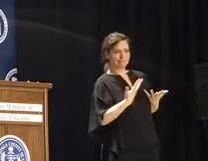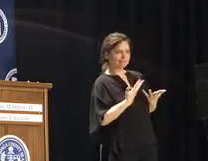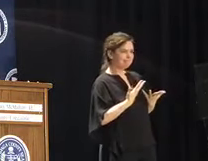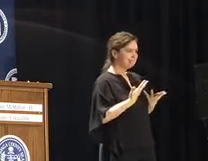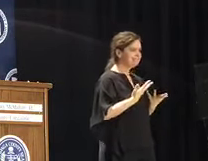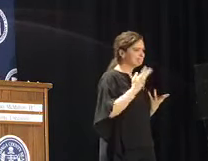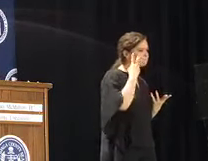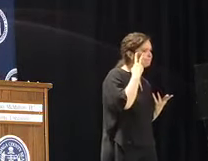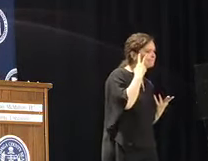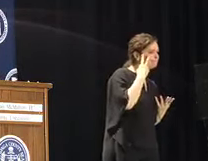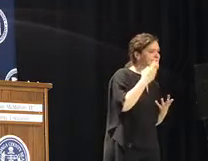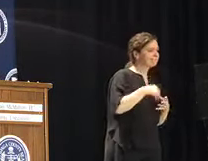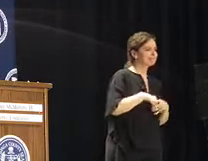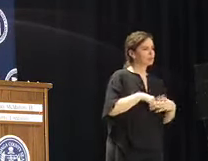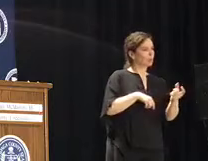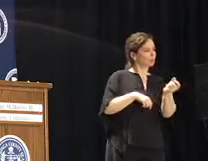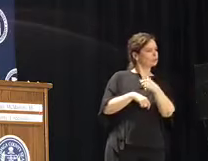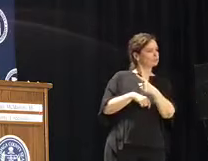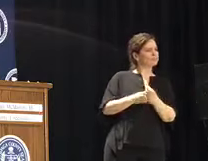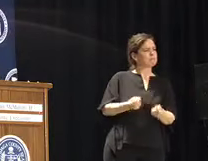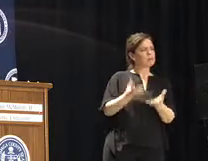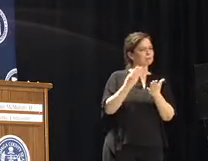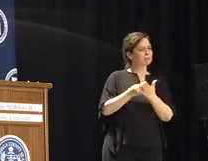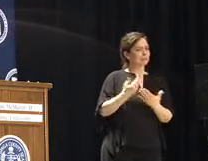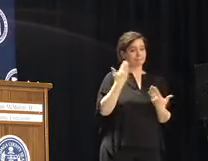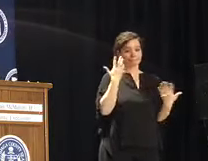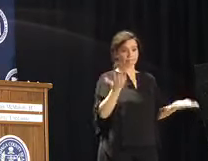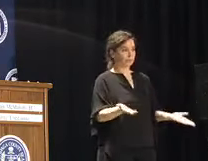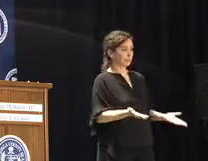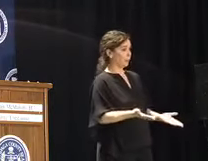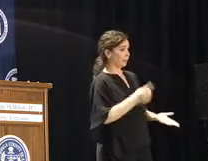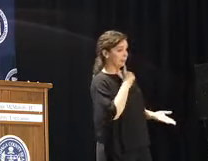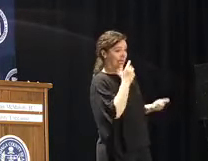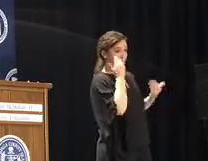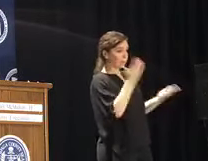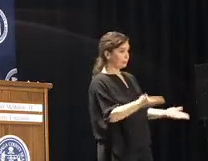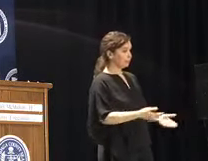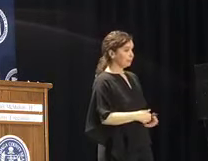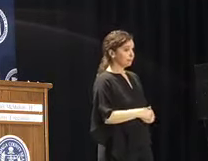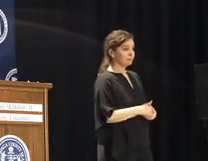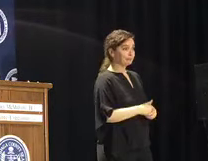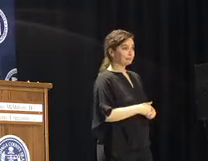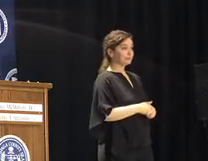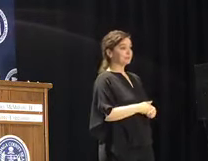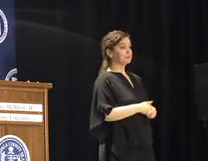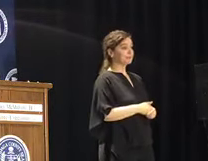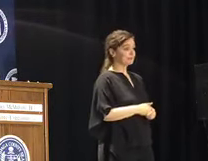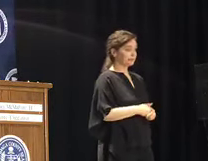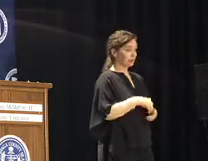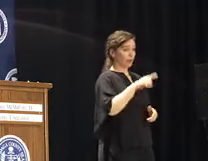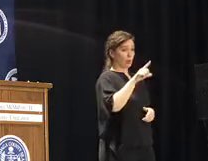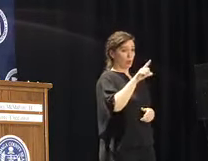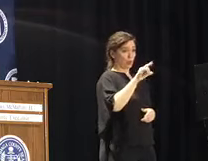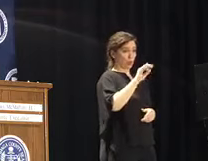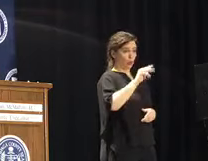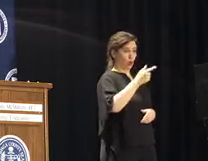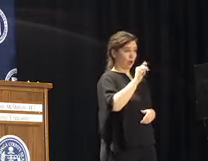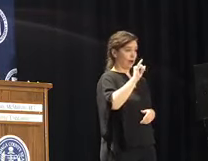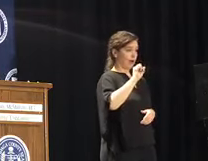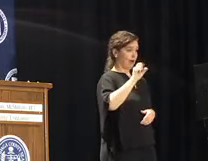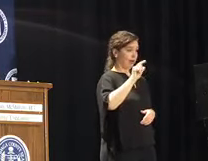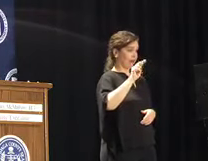And so other counties are getting a lot of money. Long Island, the two counties in Long Island are getting $500 million. That's a lot